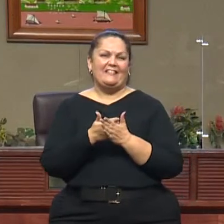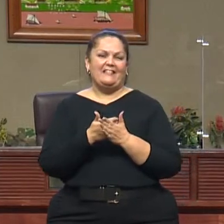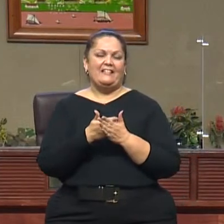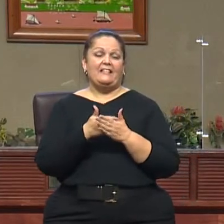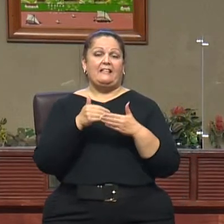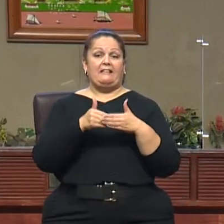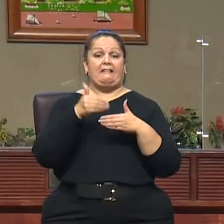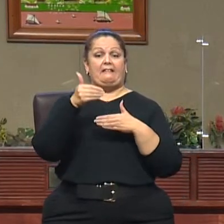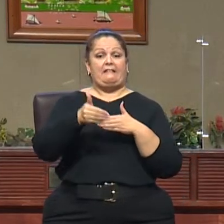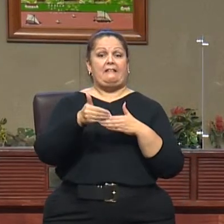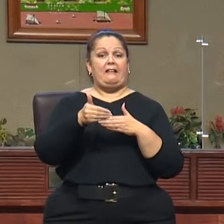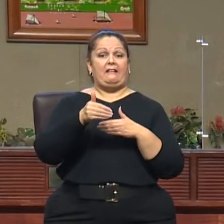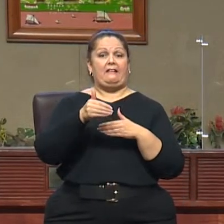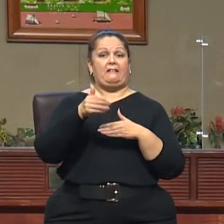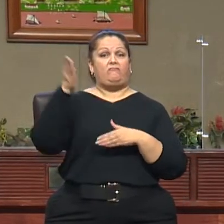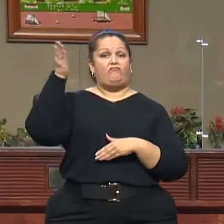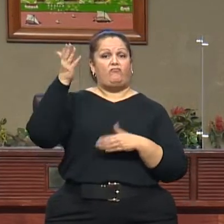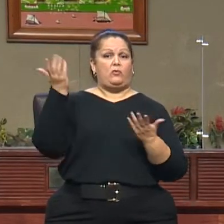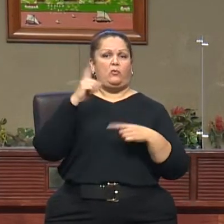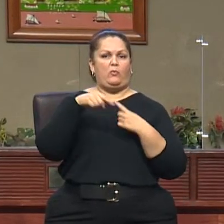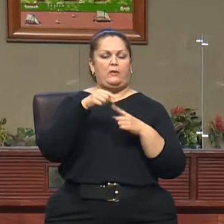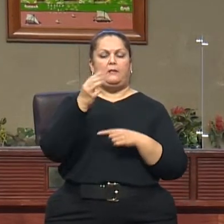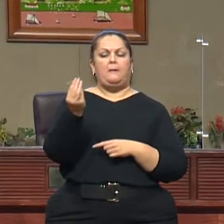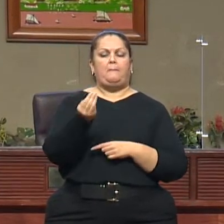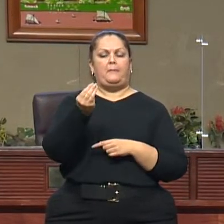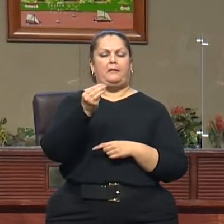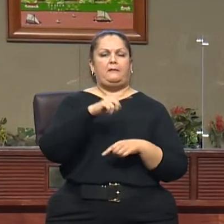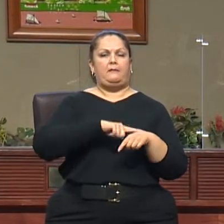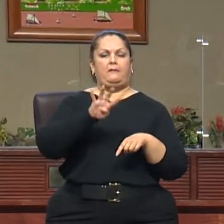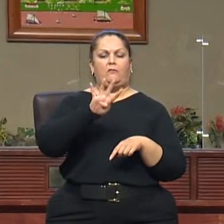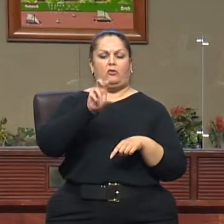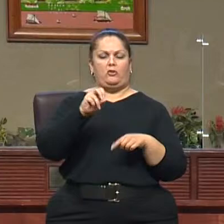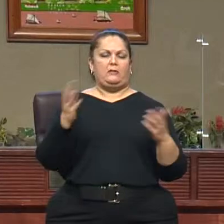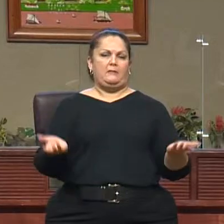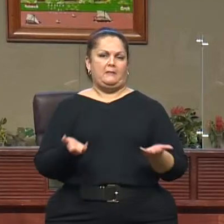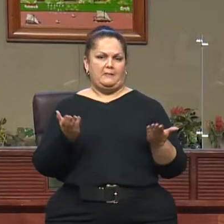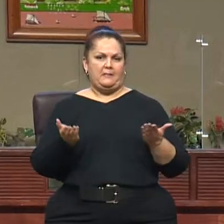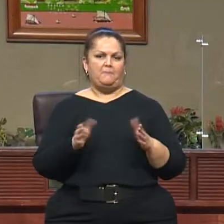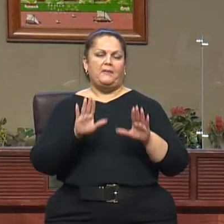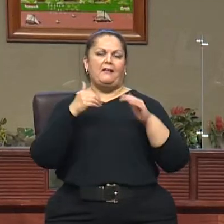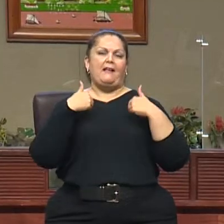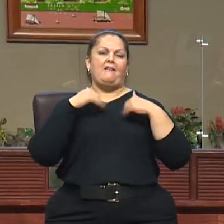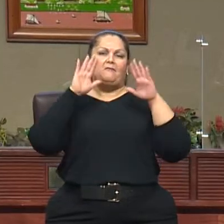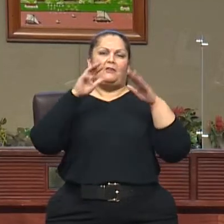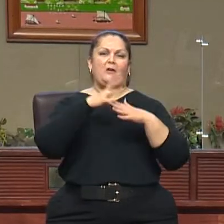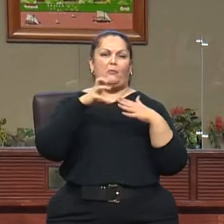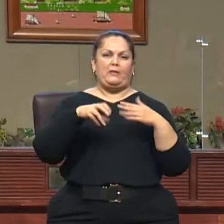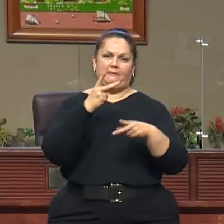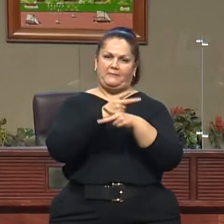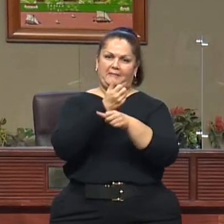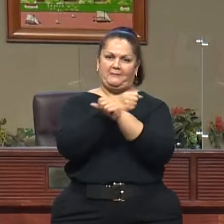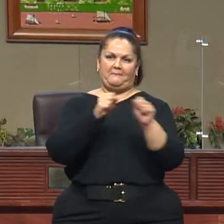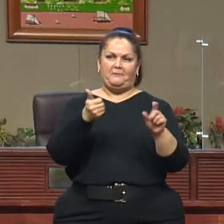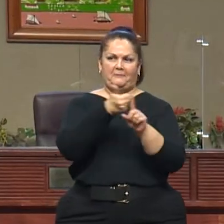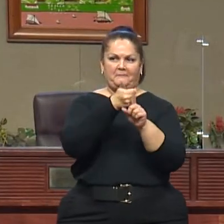next press briefing will be on Monday at 4:30. It'll be right here. Have a great weekend and stay safe.